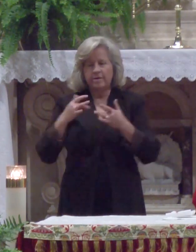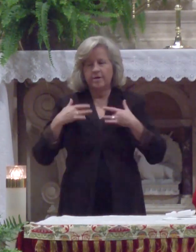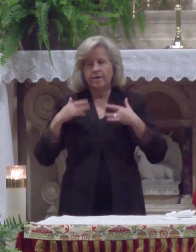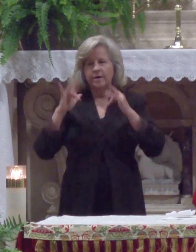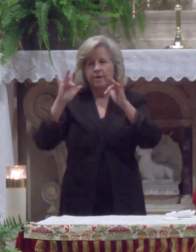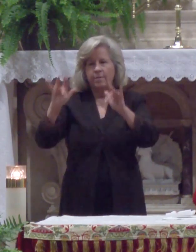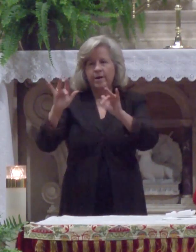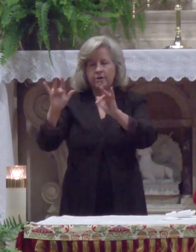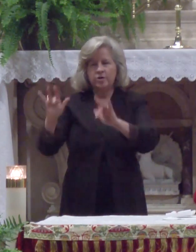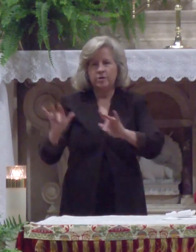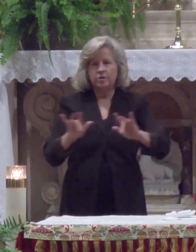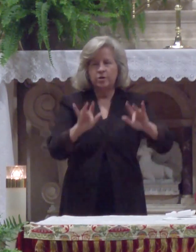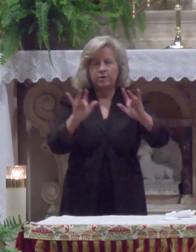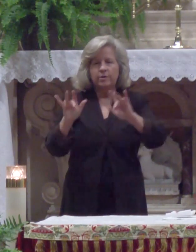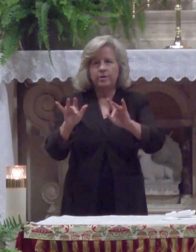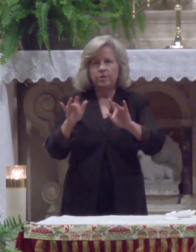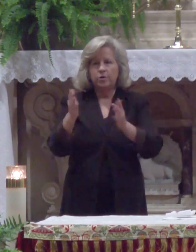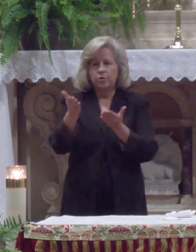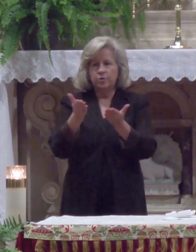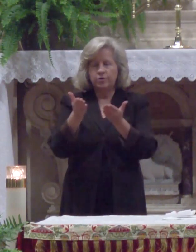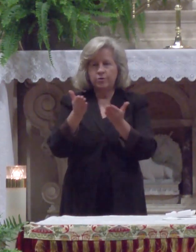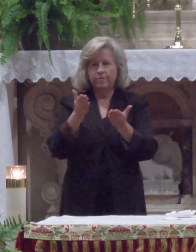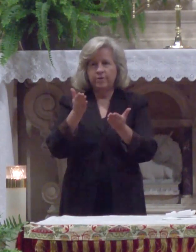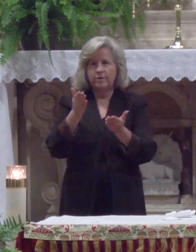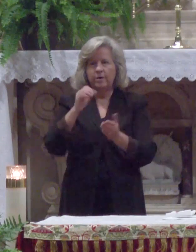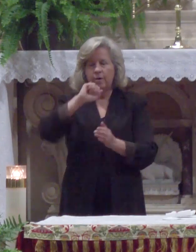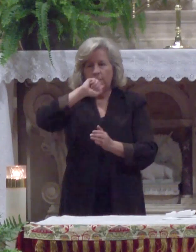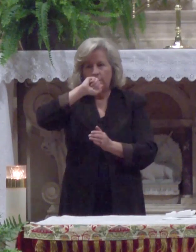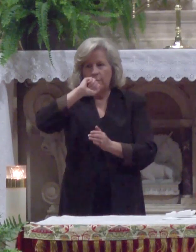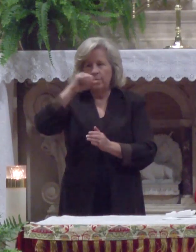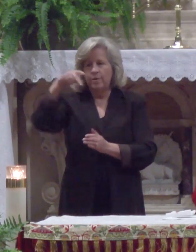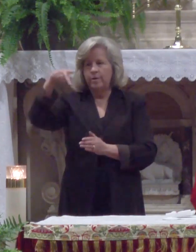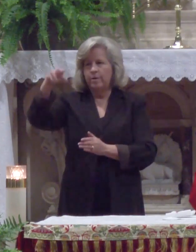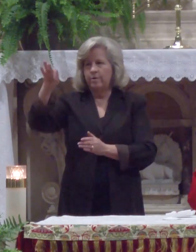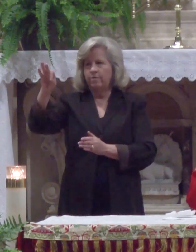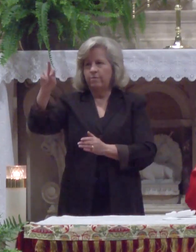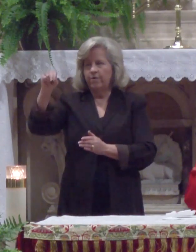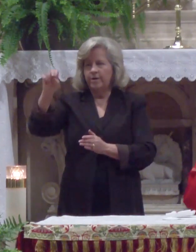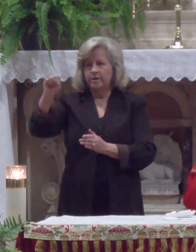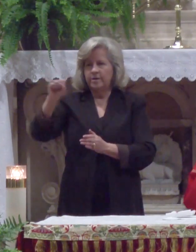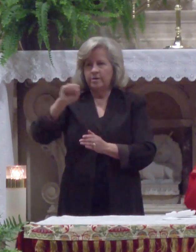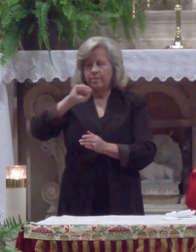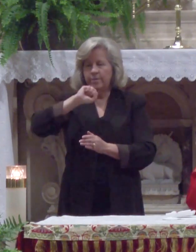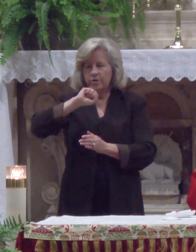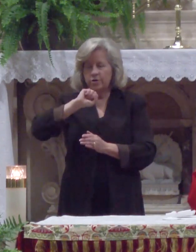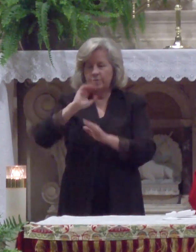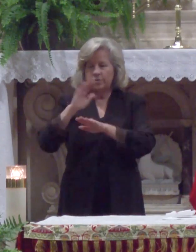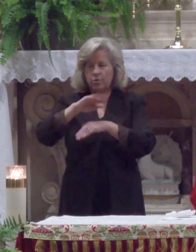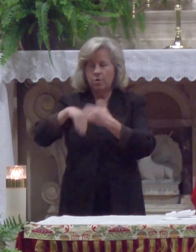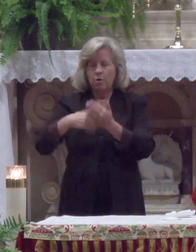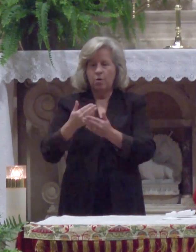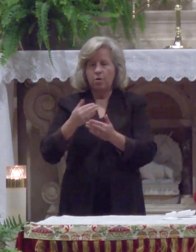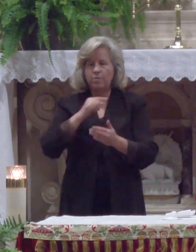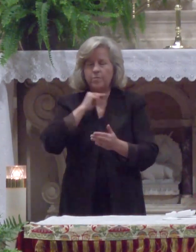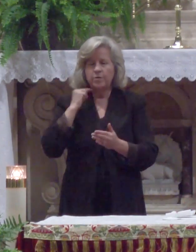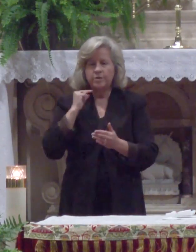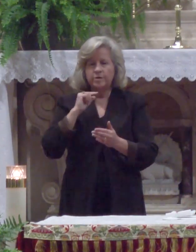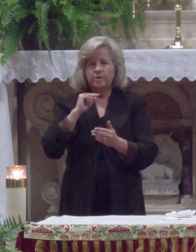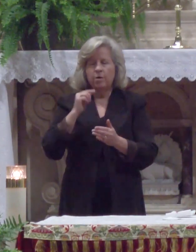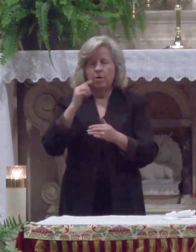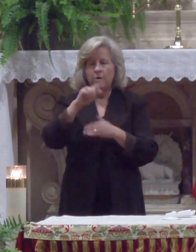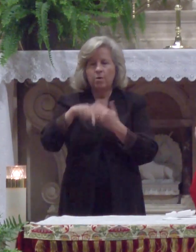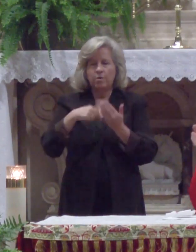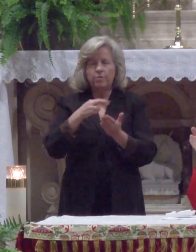on earth, with your servant Francis, our Pope, the order of bishops, all the clergy, the consecrated